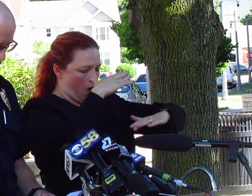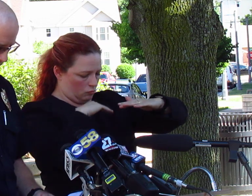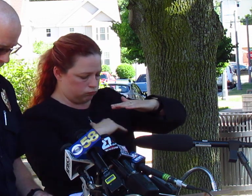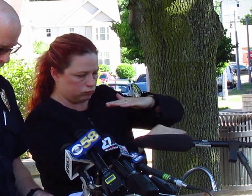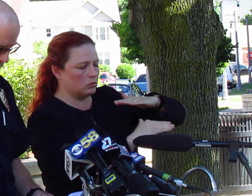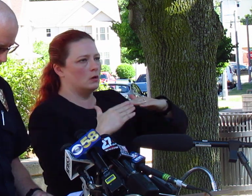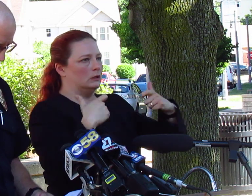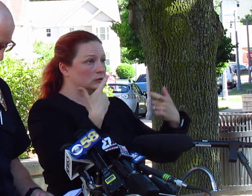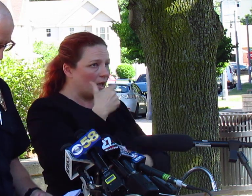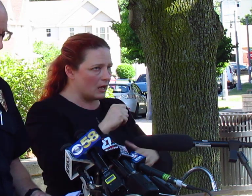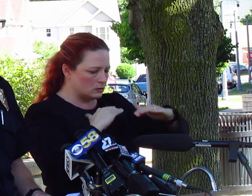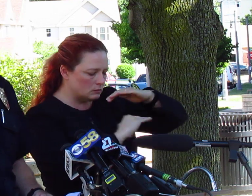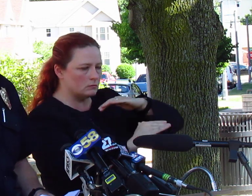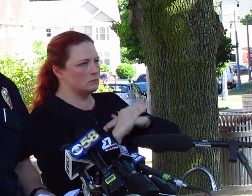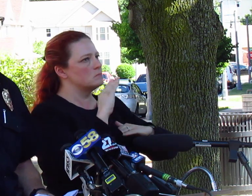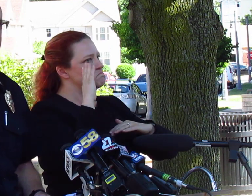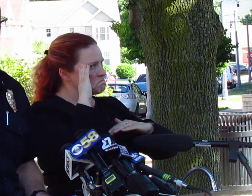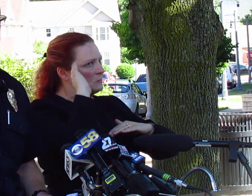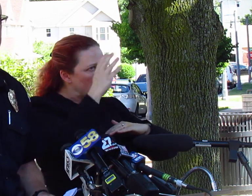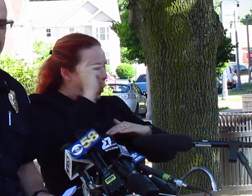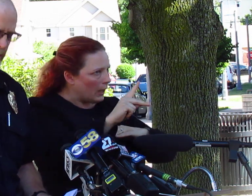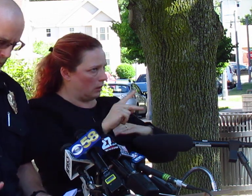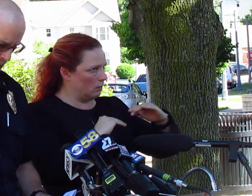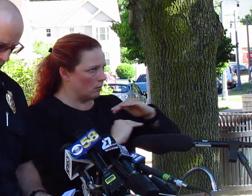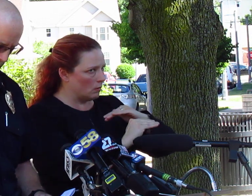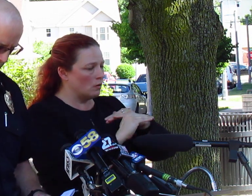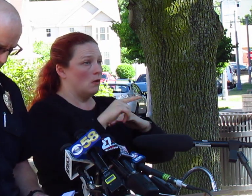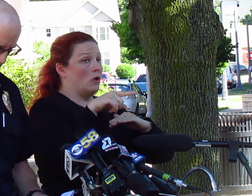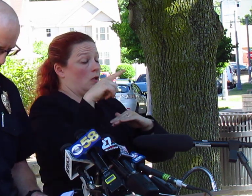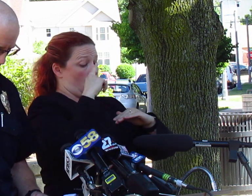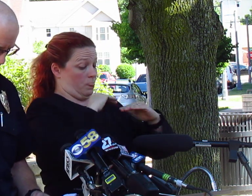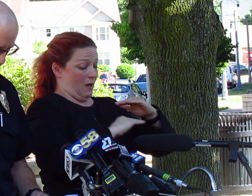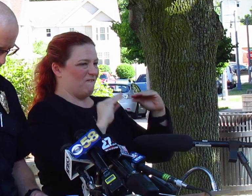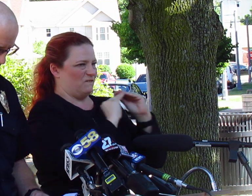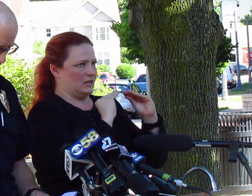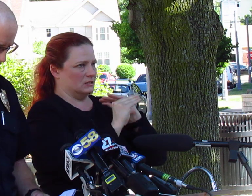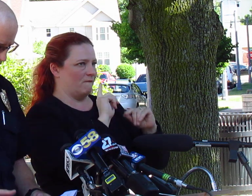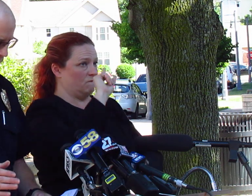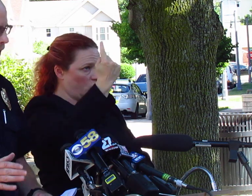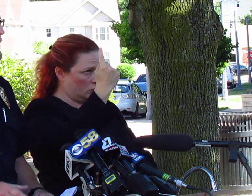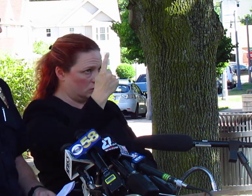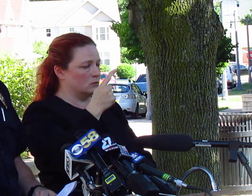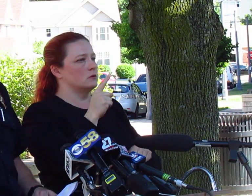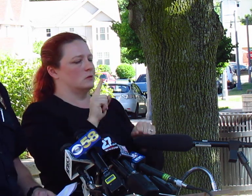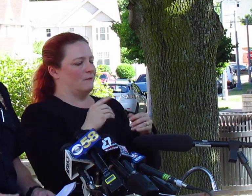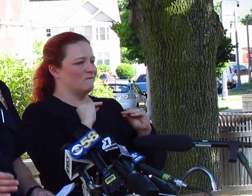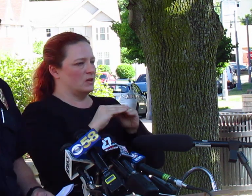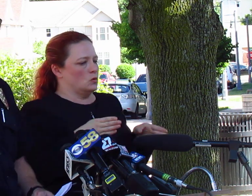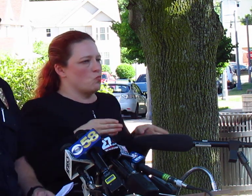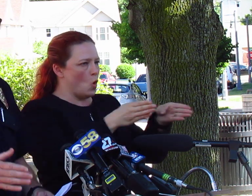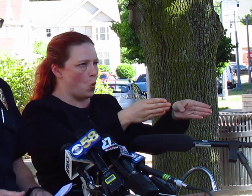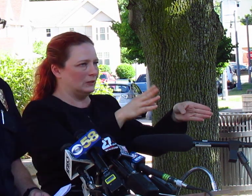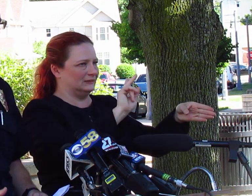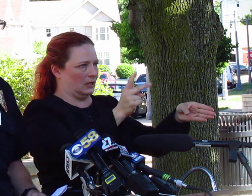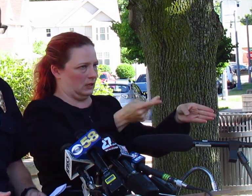Understand that utilities will need to be fixed before any road construction can be completed. As it relates to road construction and